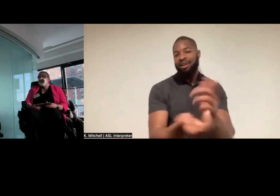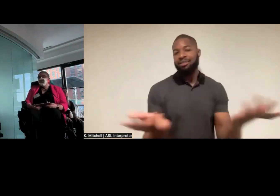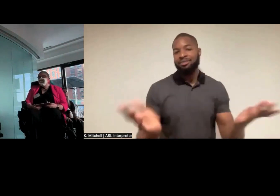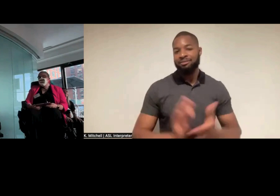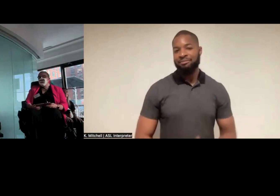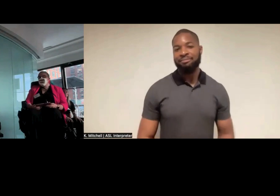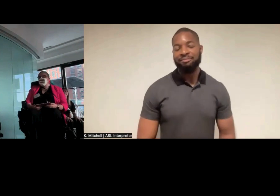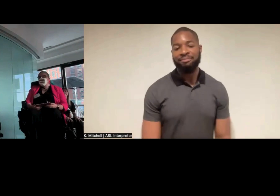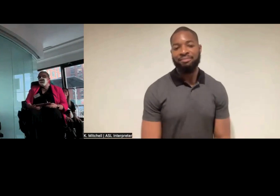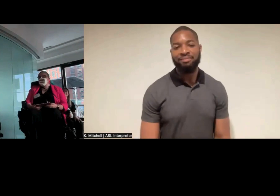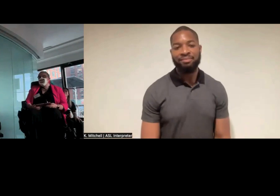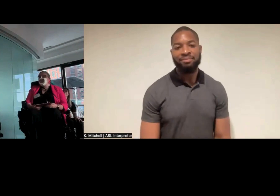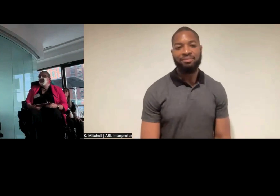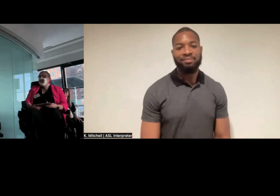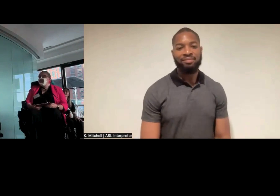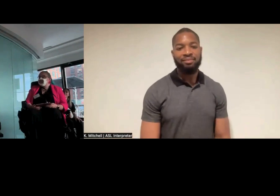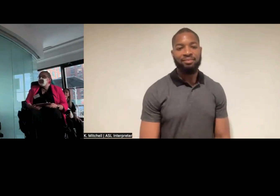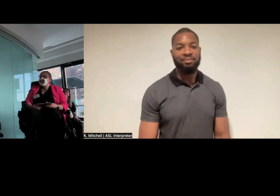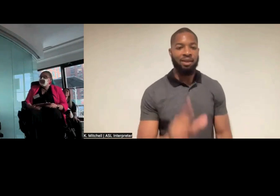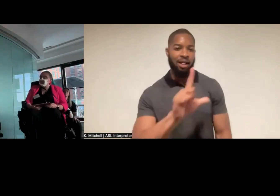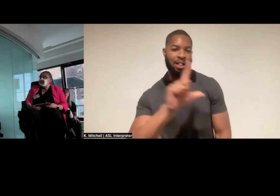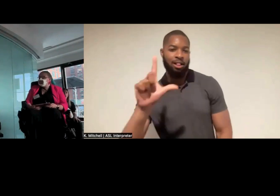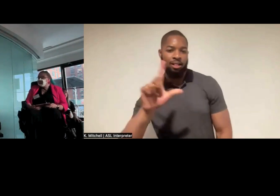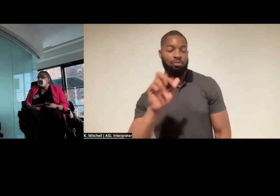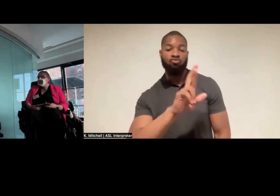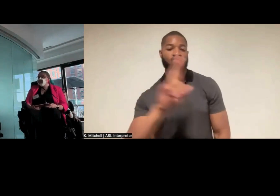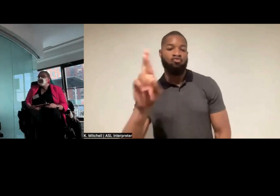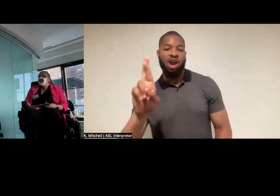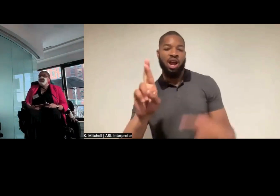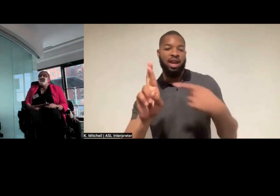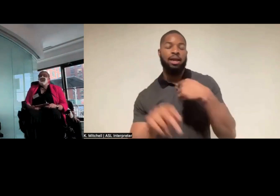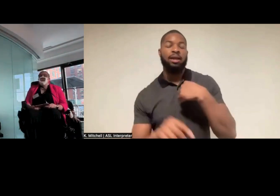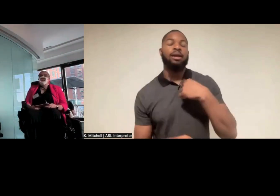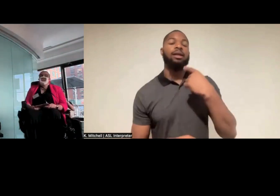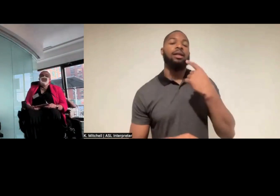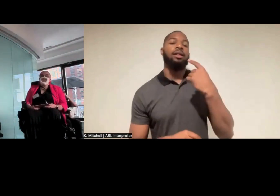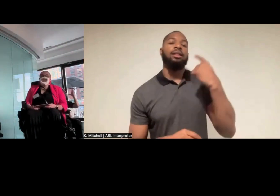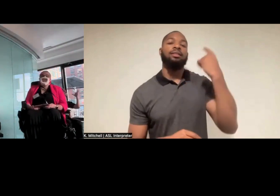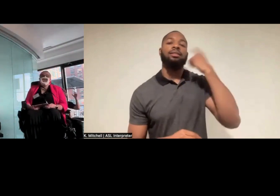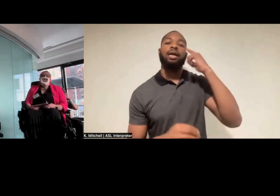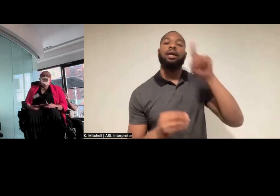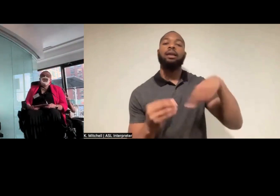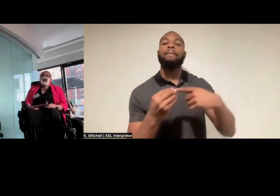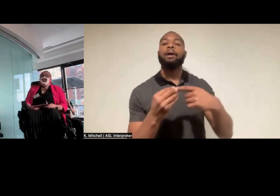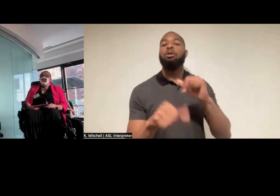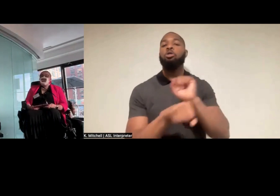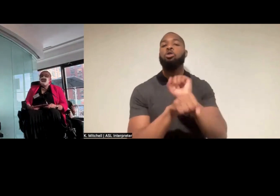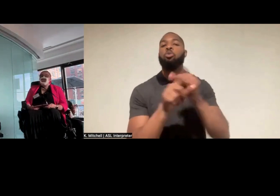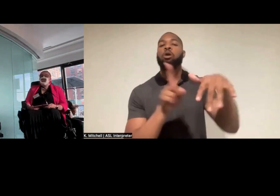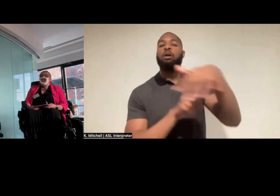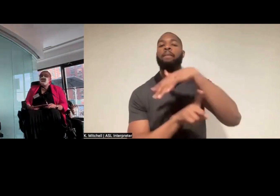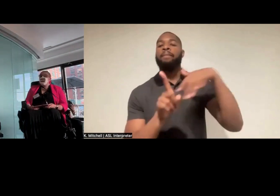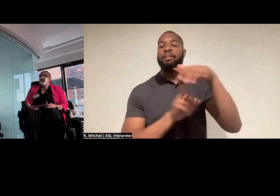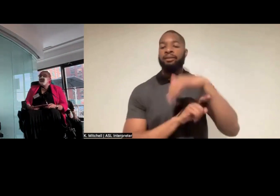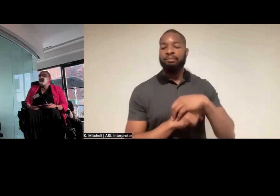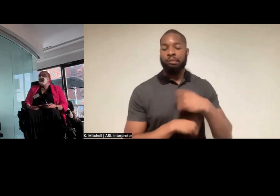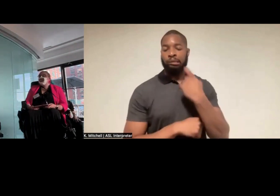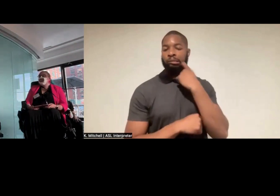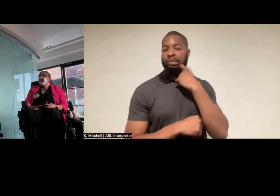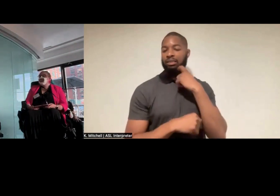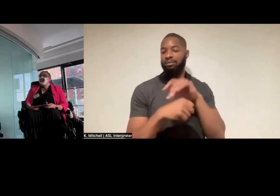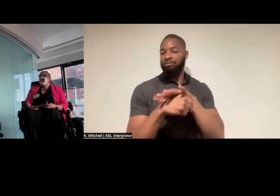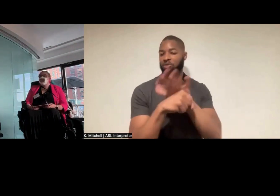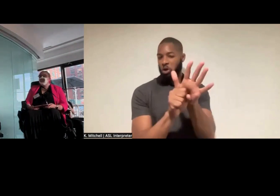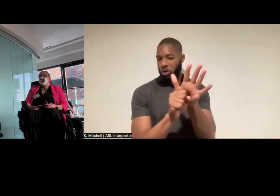So thinking of, the workplace that we want to be. Recently, the COVID-19 pandemic pretty